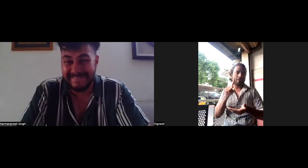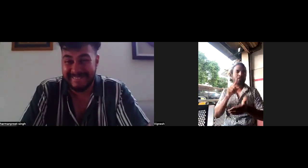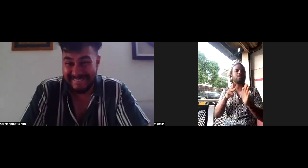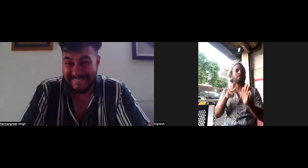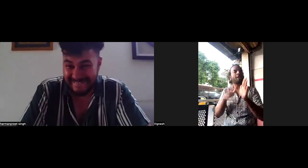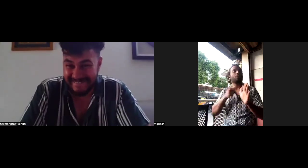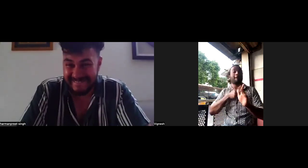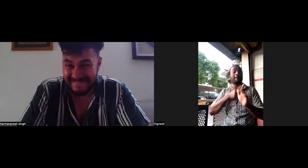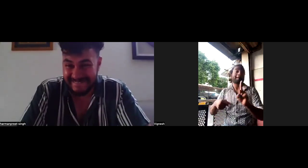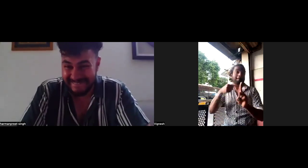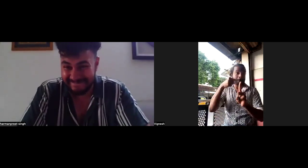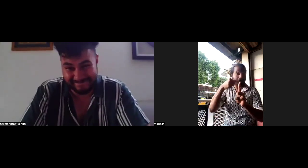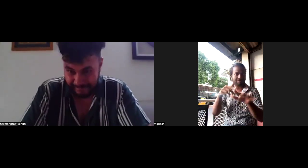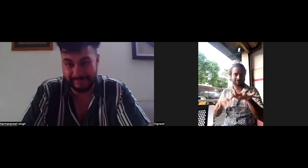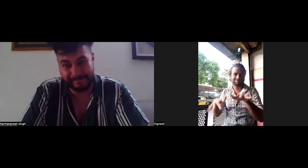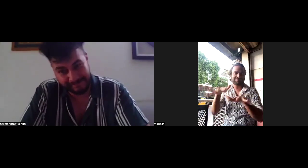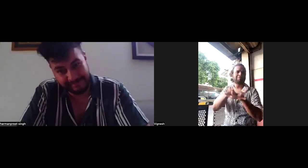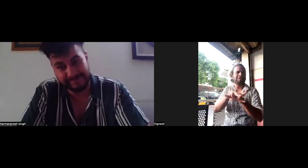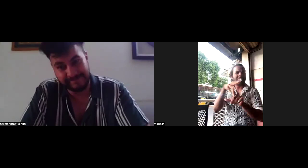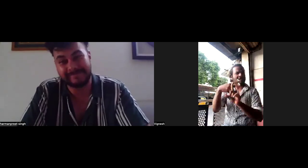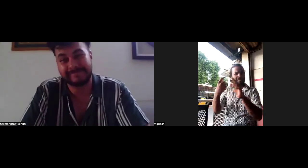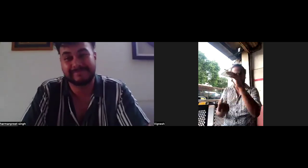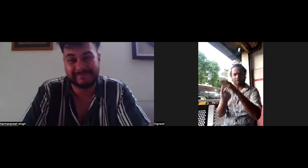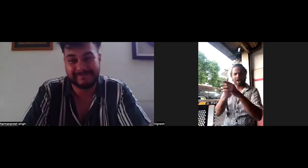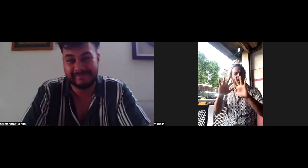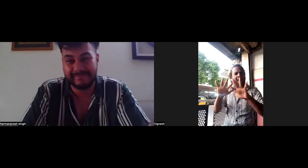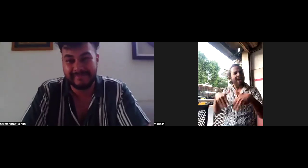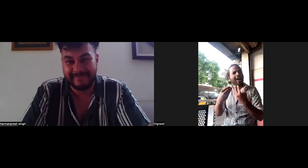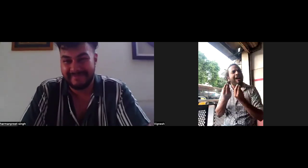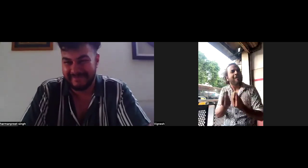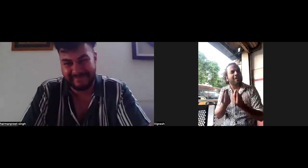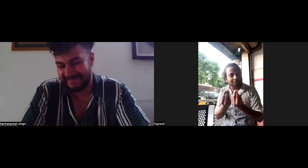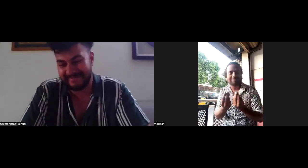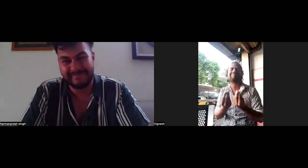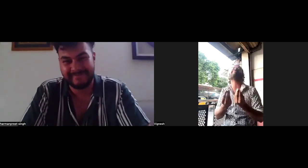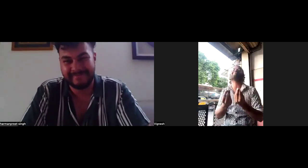Um, I was born deaf, but